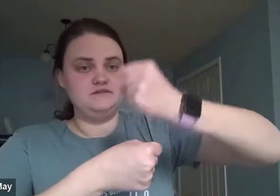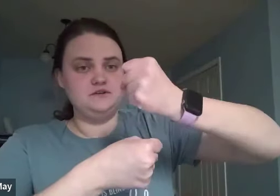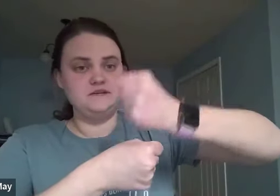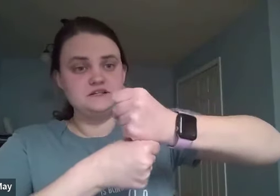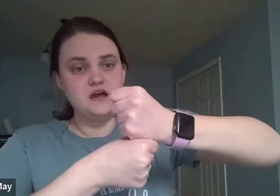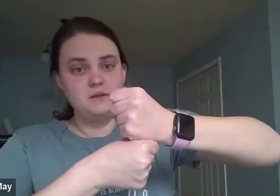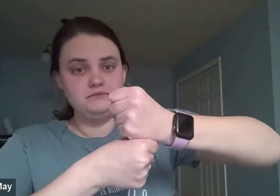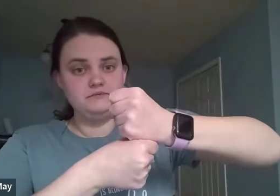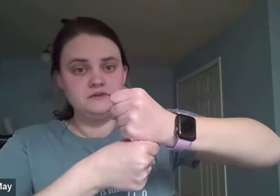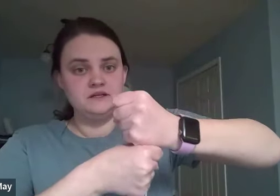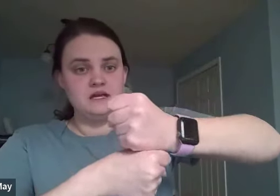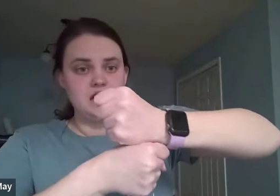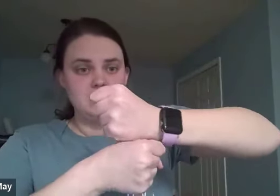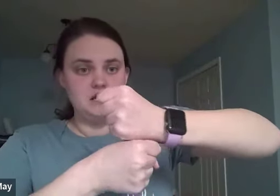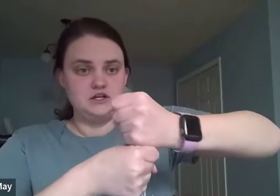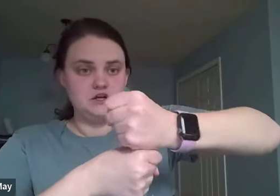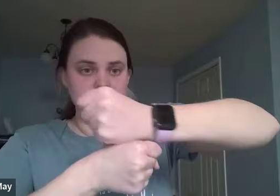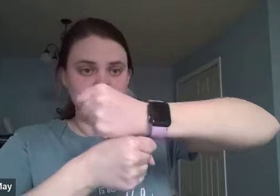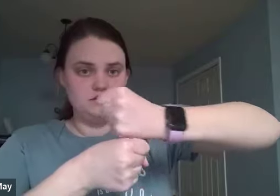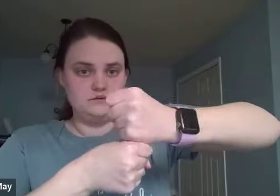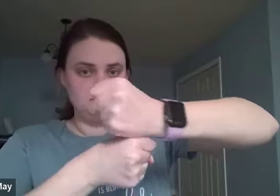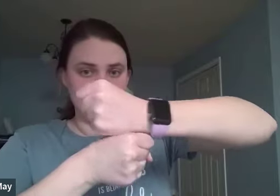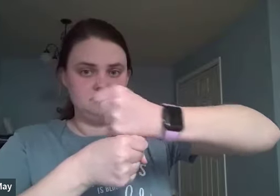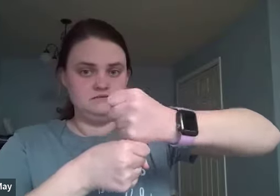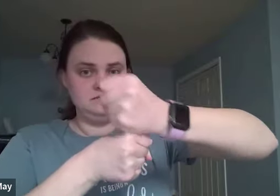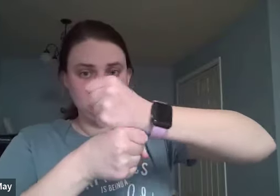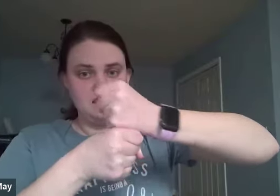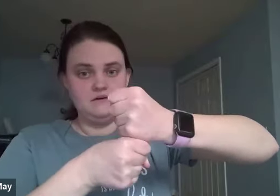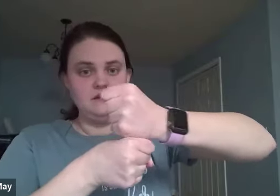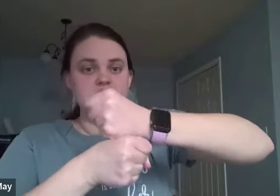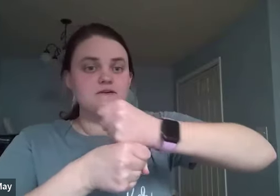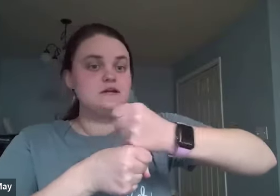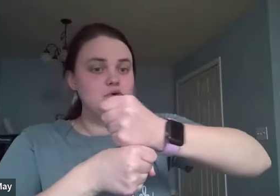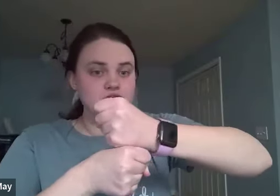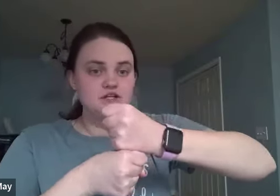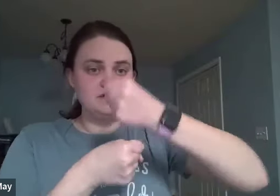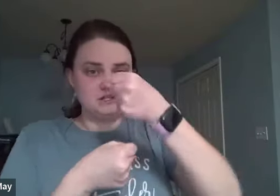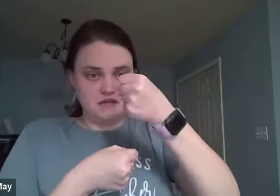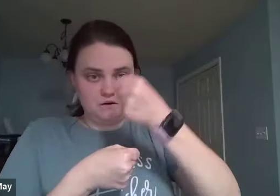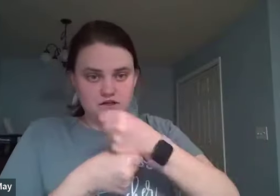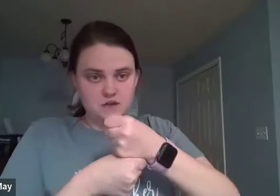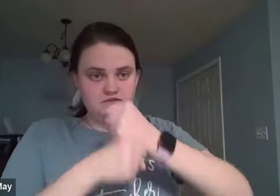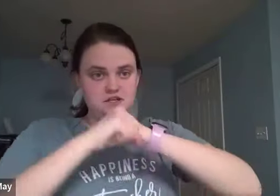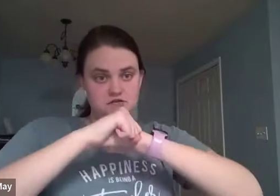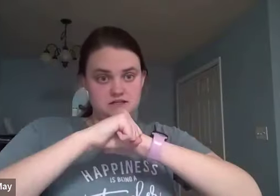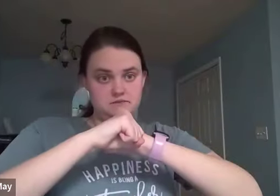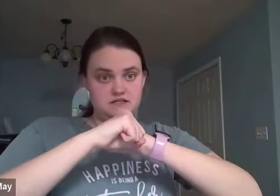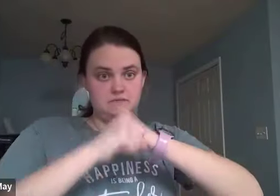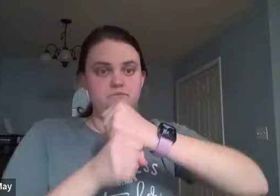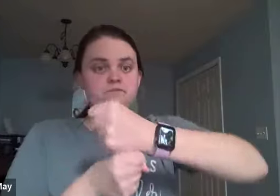two fists on top, and you're going to go in a circular motion. Now, it's very important you make sure they are on top of each other and not side by side.